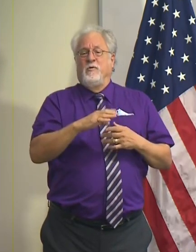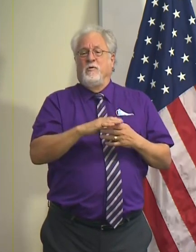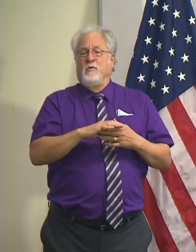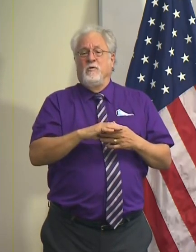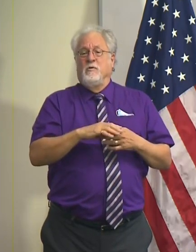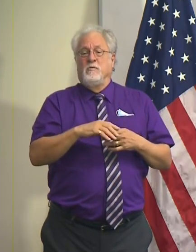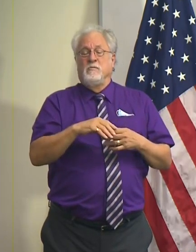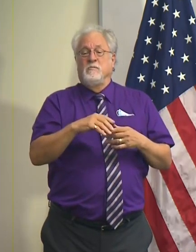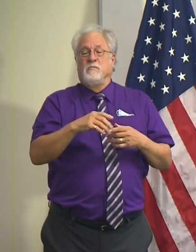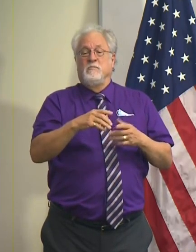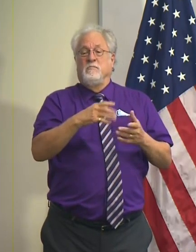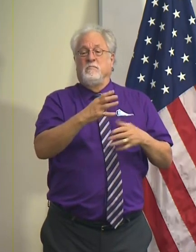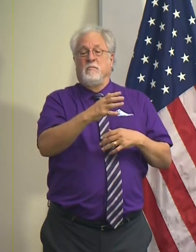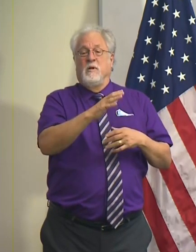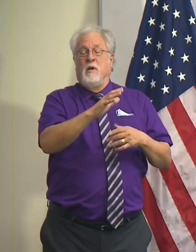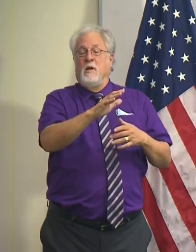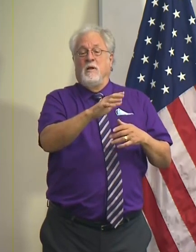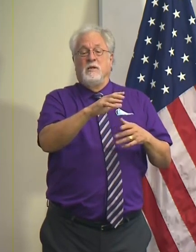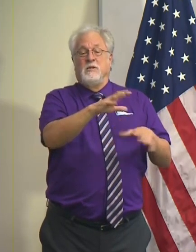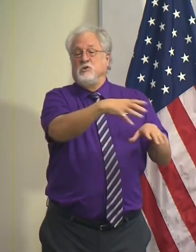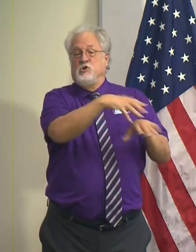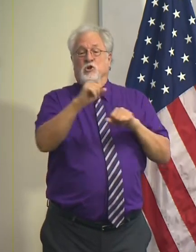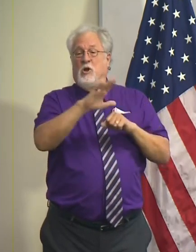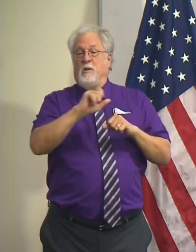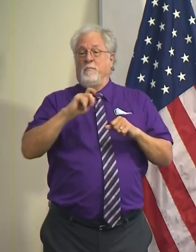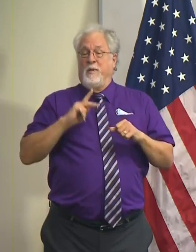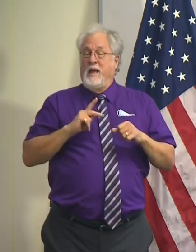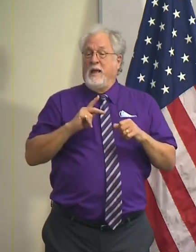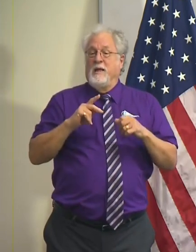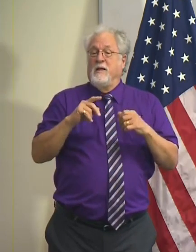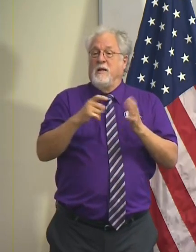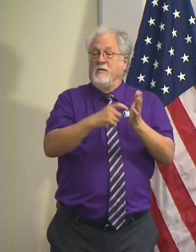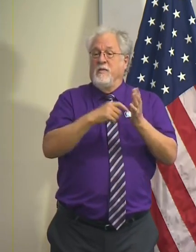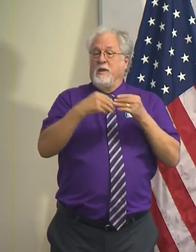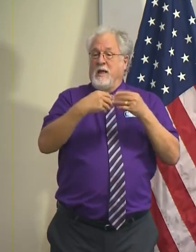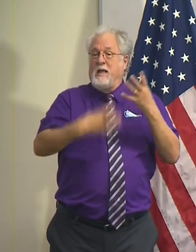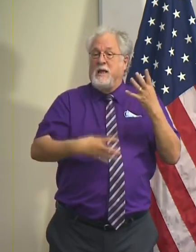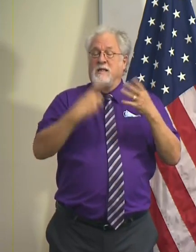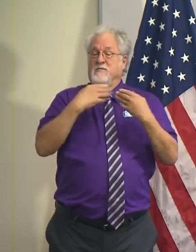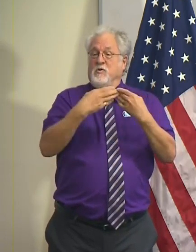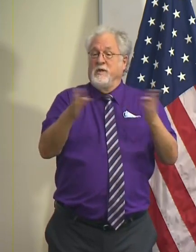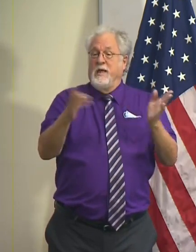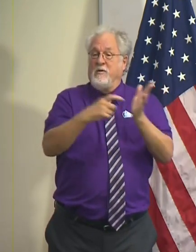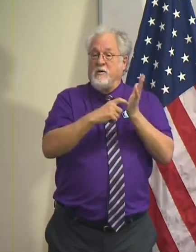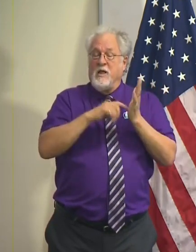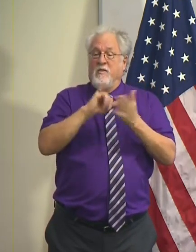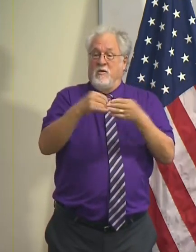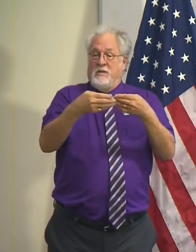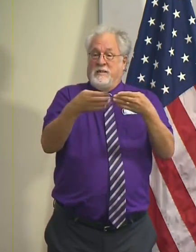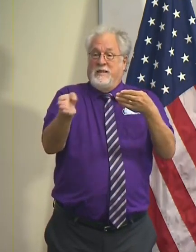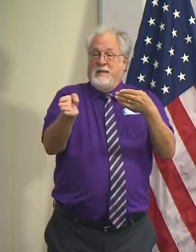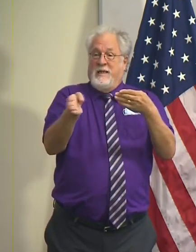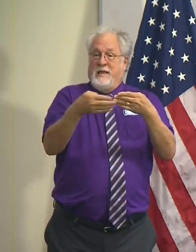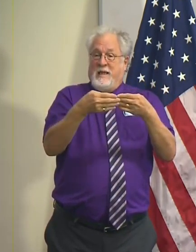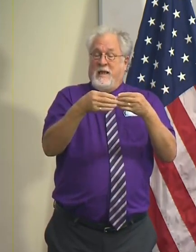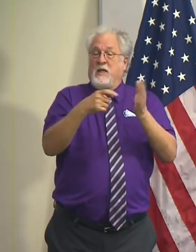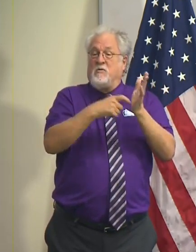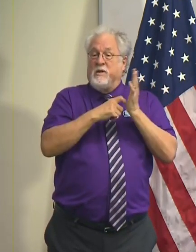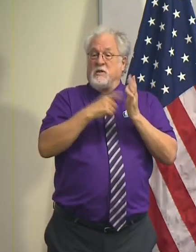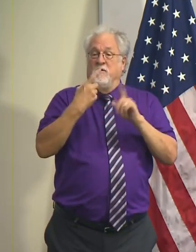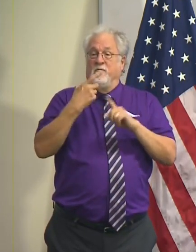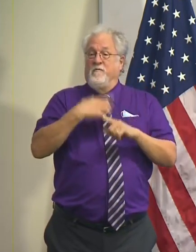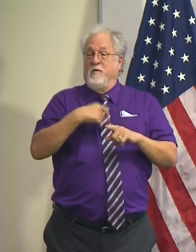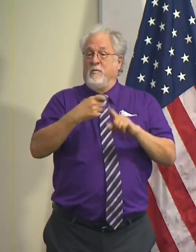the guidelines that they issued back in April for the gating criteria. So those gating criteria, as far as the White House is